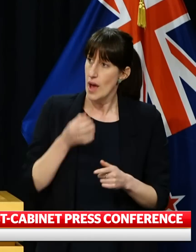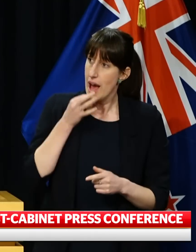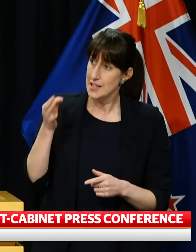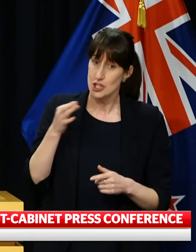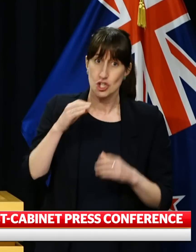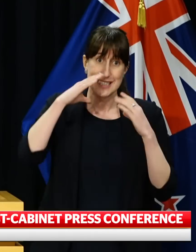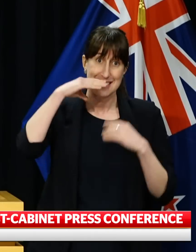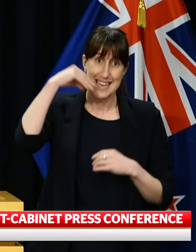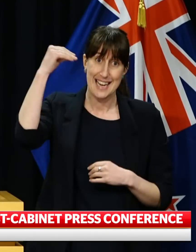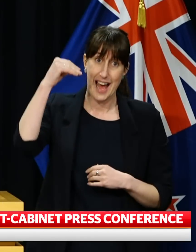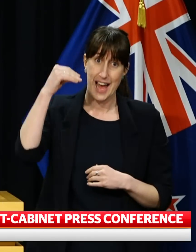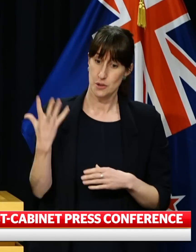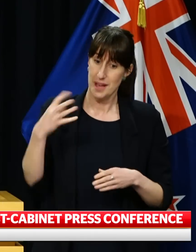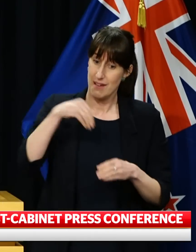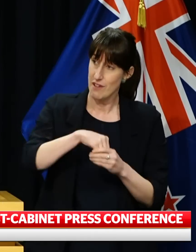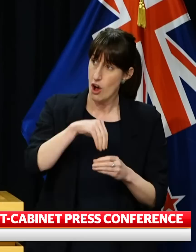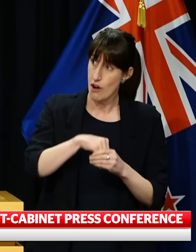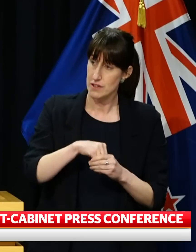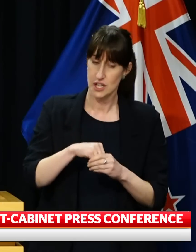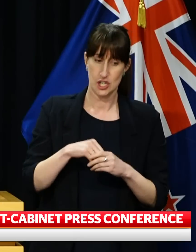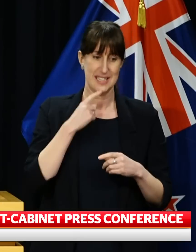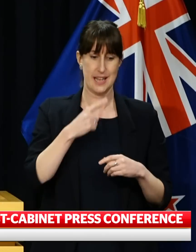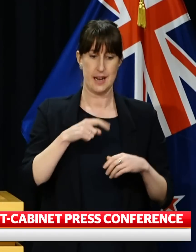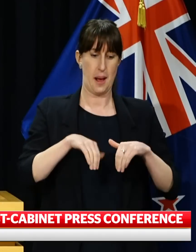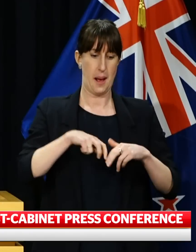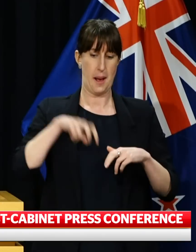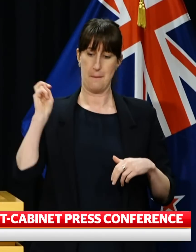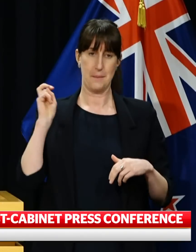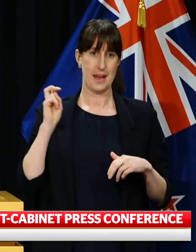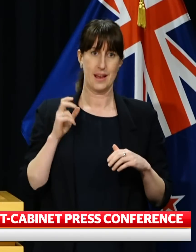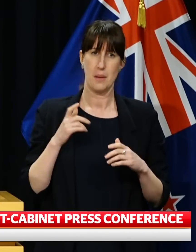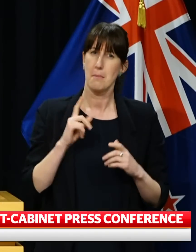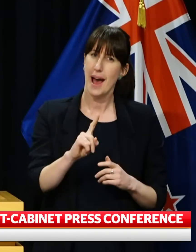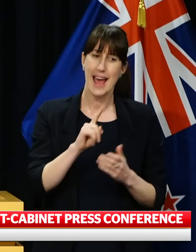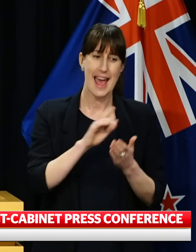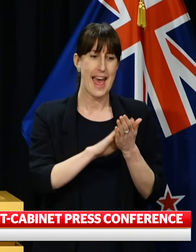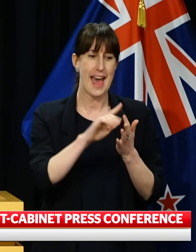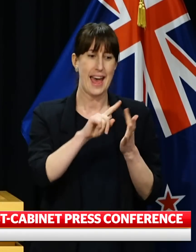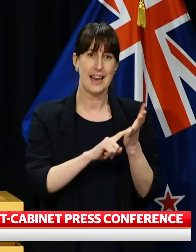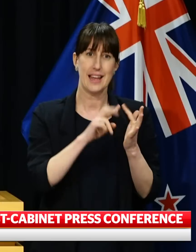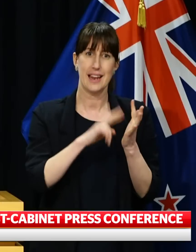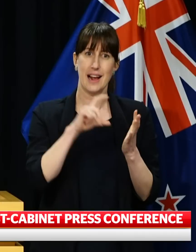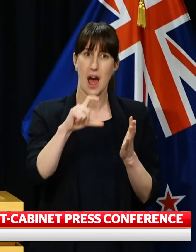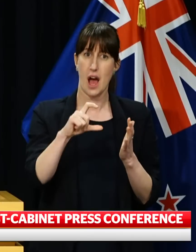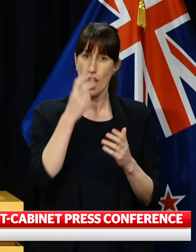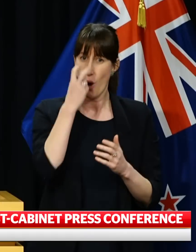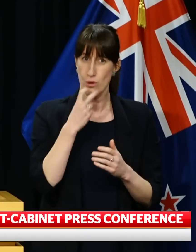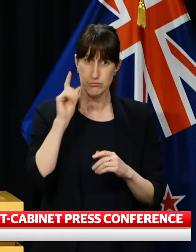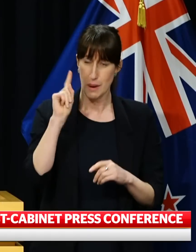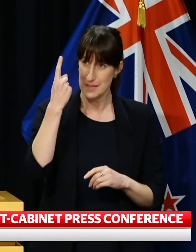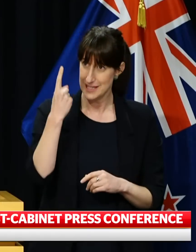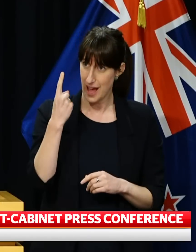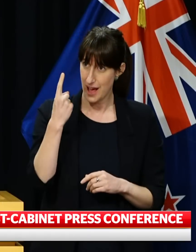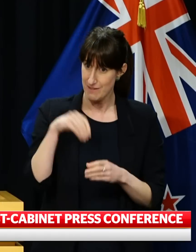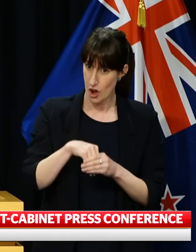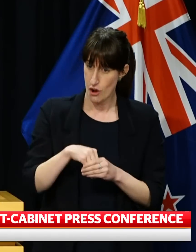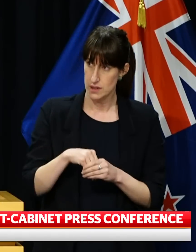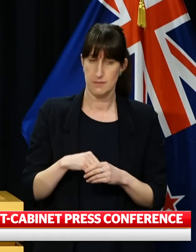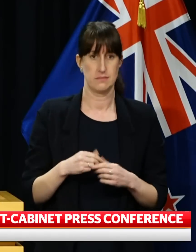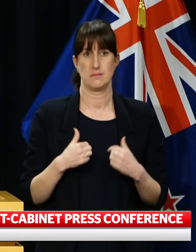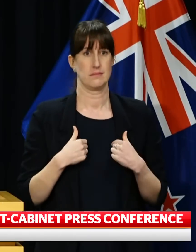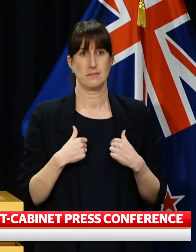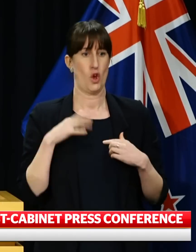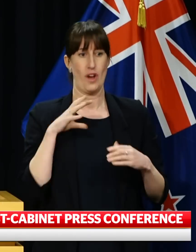part of that at all? She says she doesn't want to be a part of politics, but you've got Helen Clark stepping up. Would you be a bit disappointed if she just didn't do anything? I don't get involved